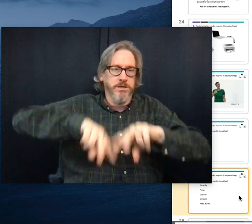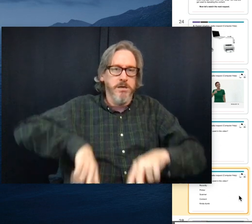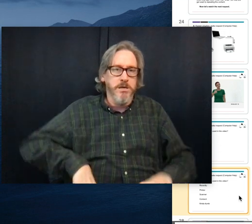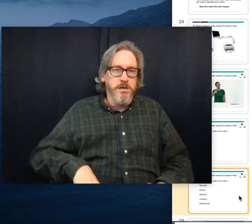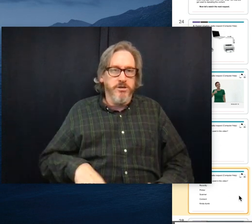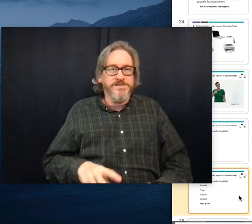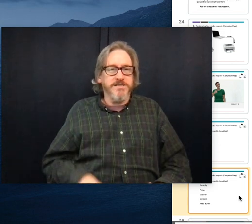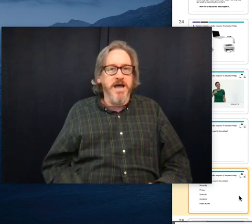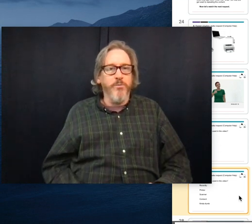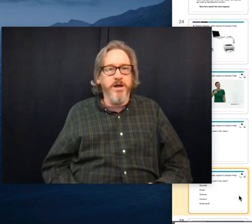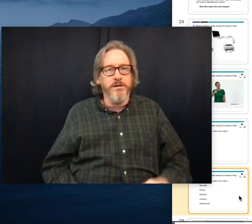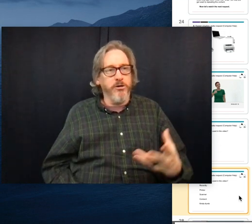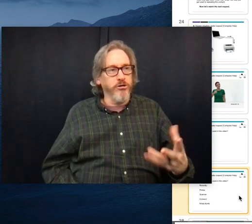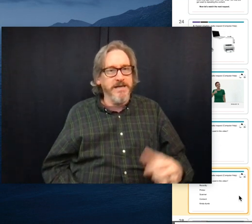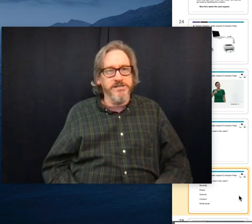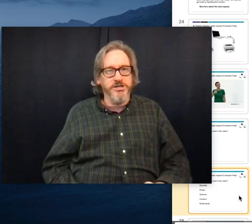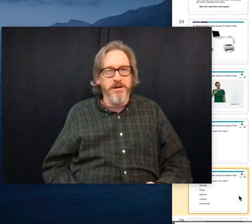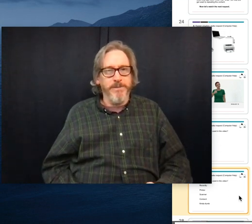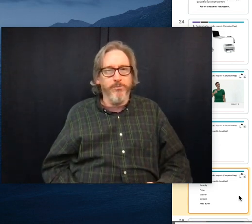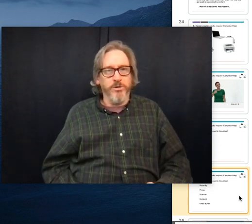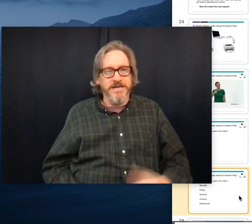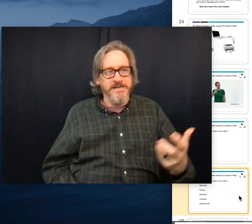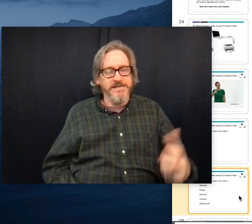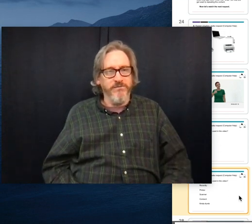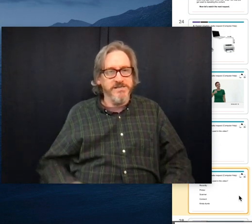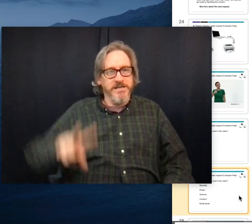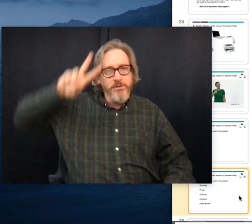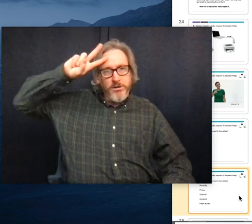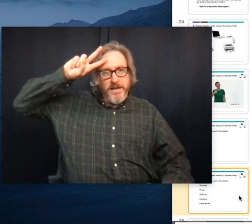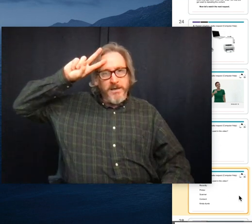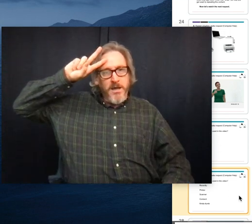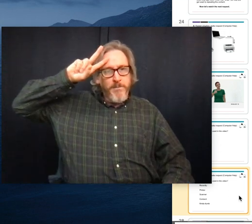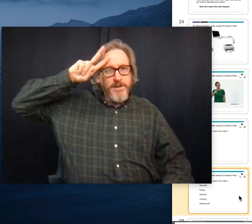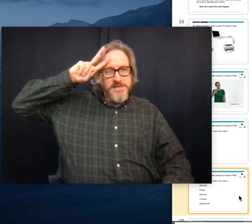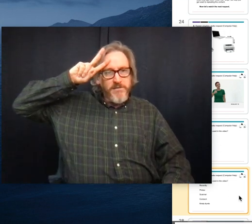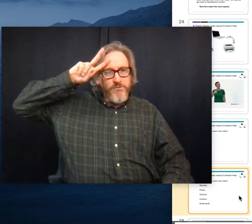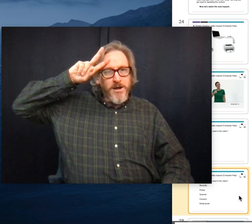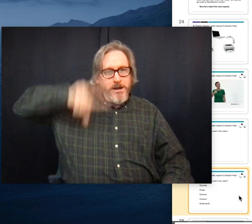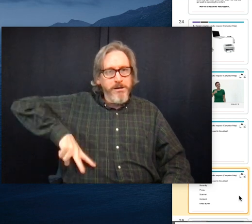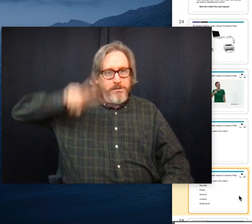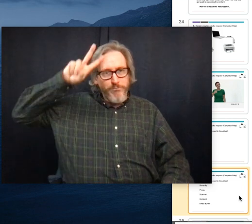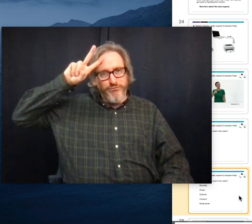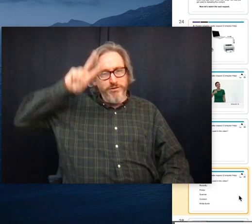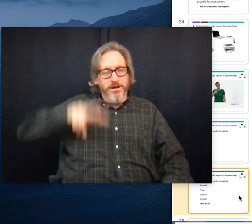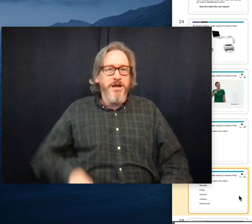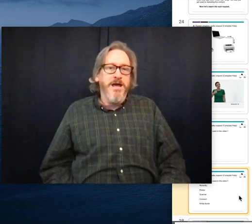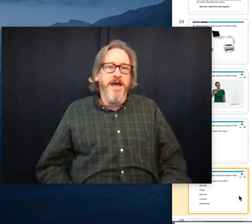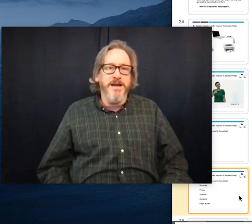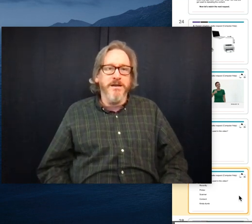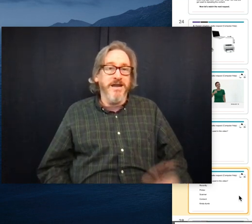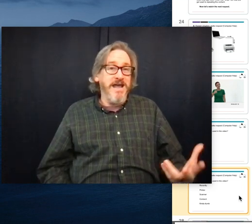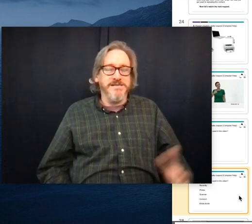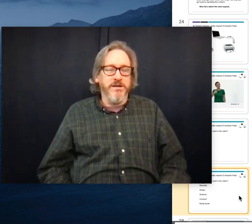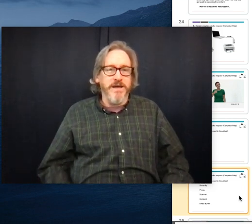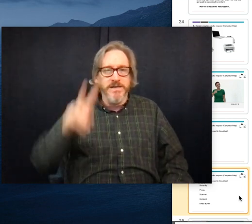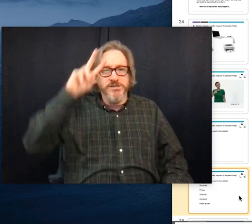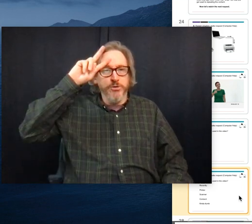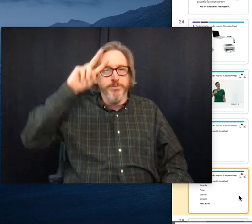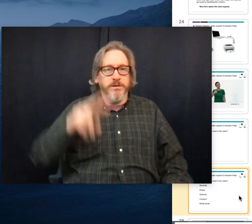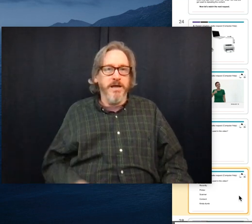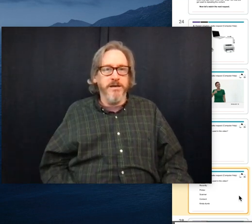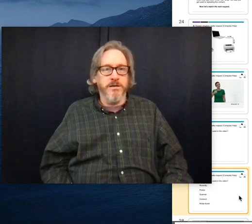So there's times when, if we're signing dumb, they'll put their other hand in front to